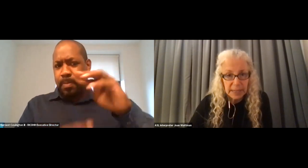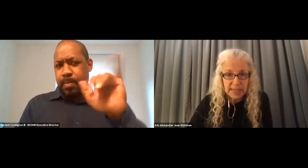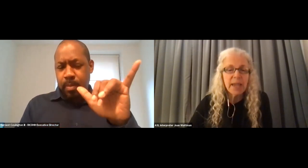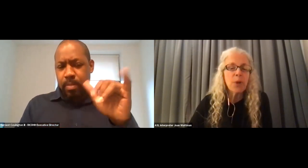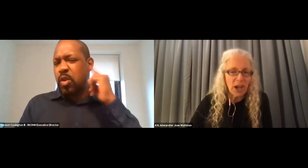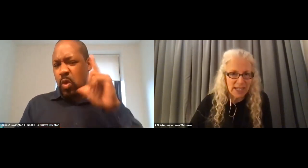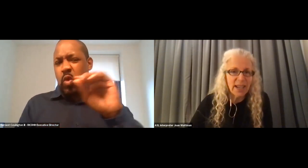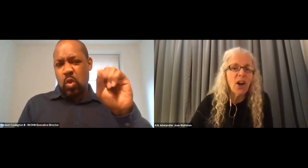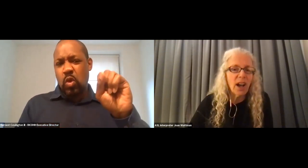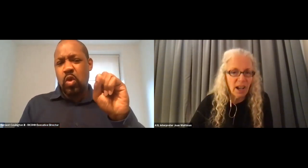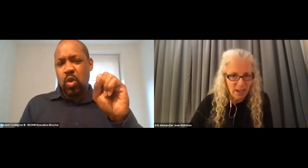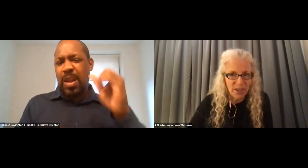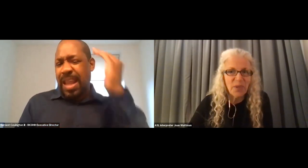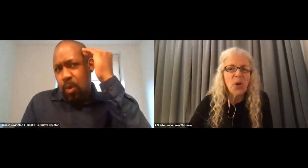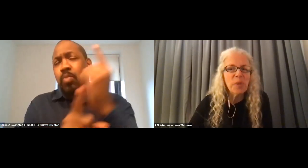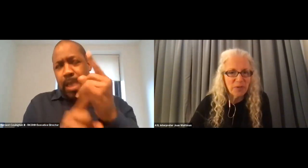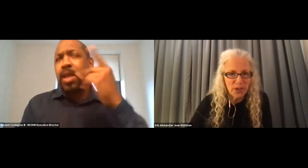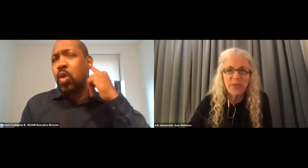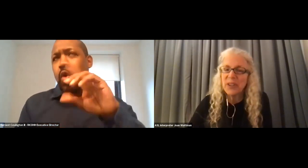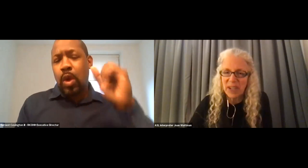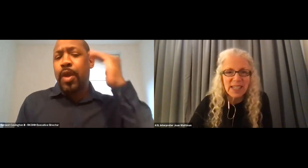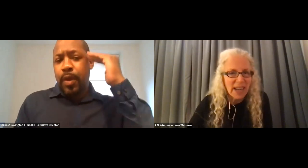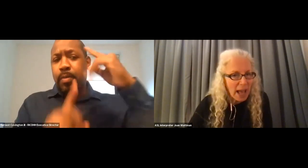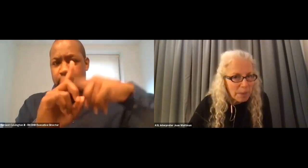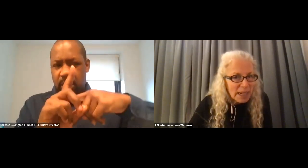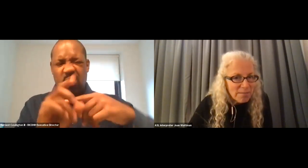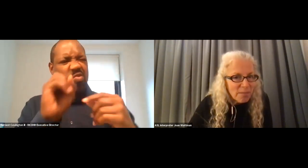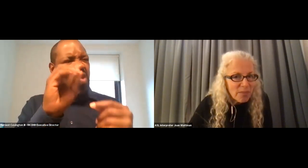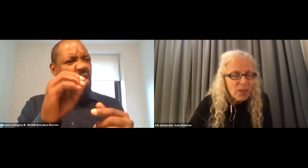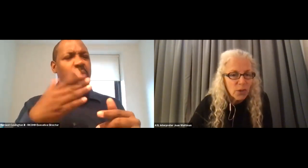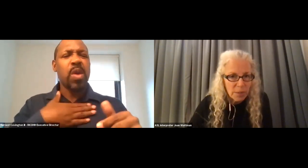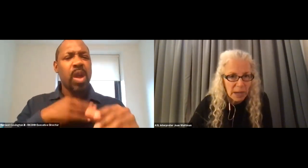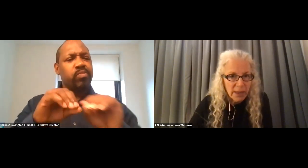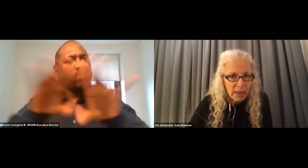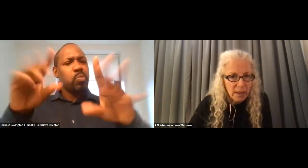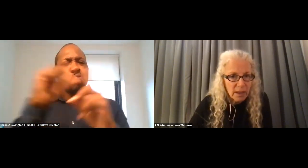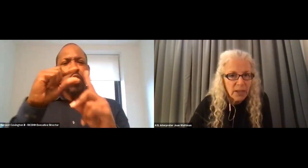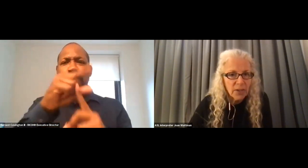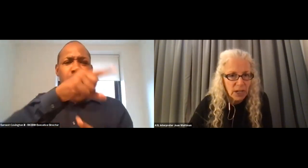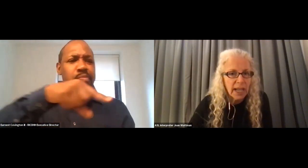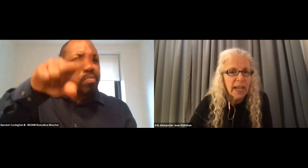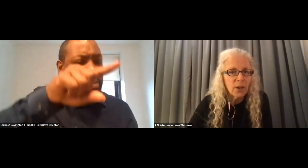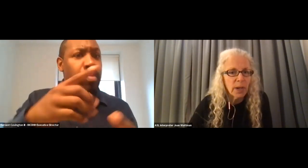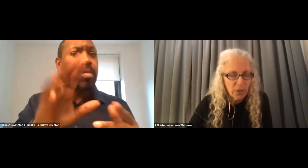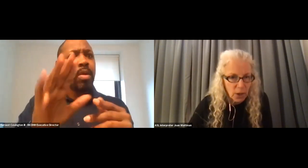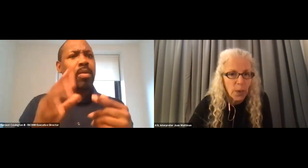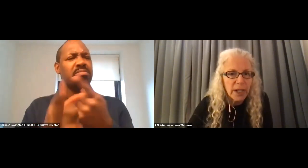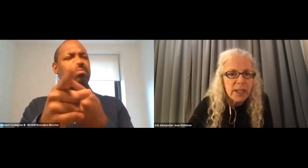please keep your eyes open for different events that are happening during the month, Hearing Awareness